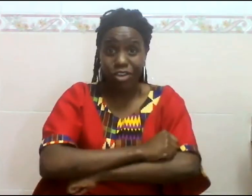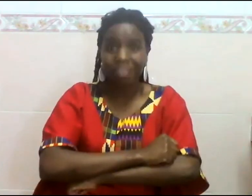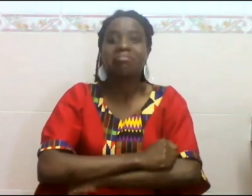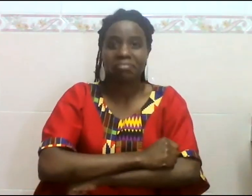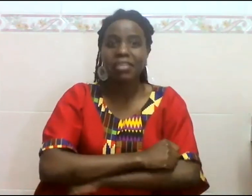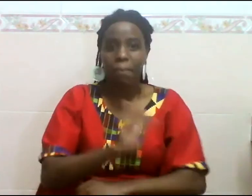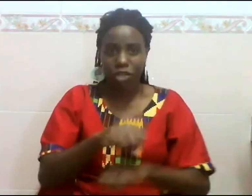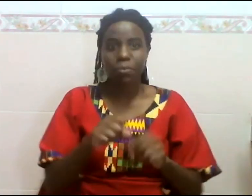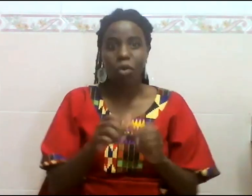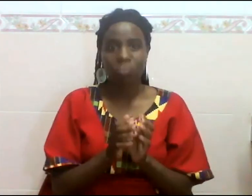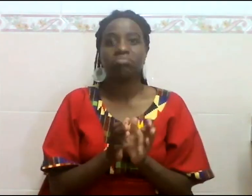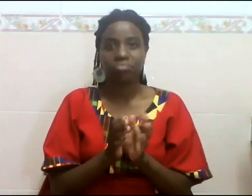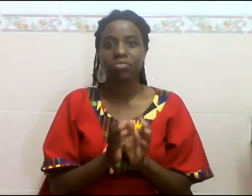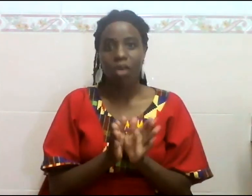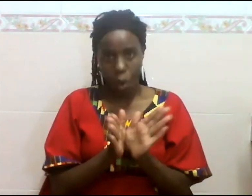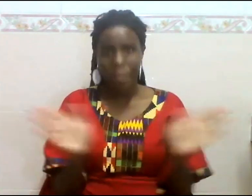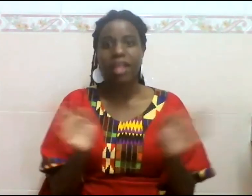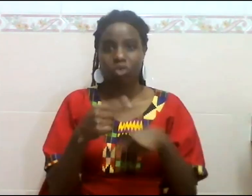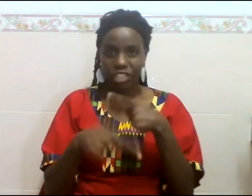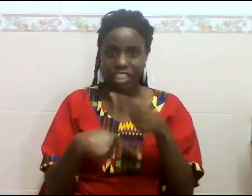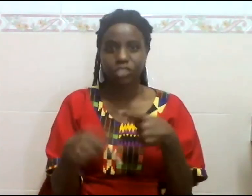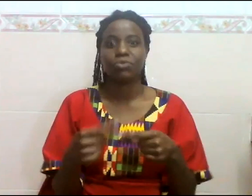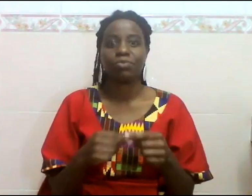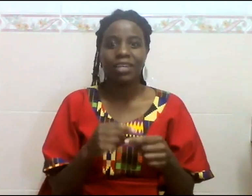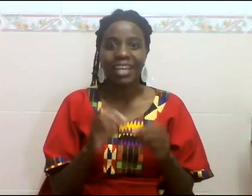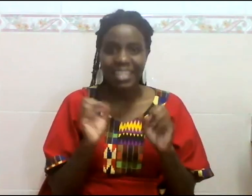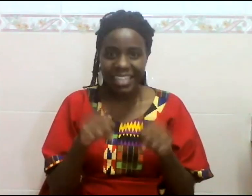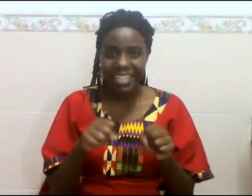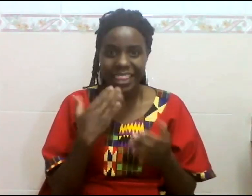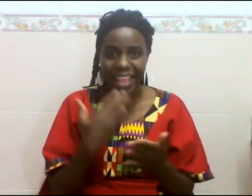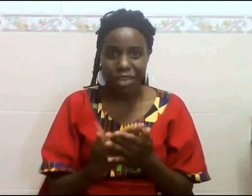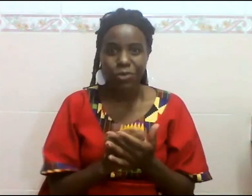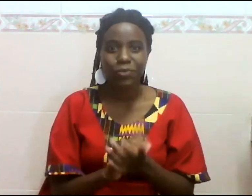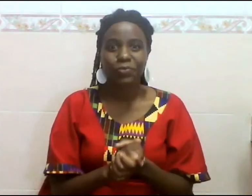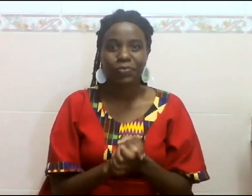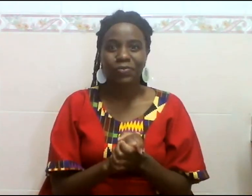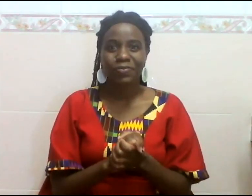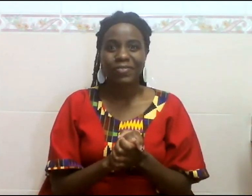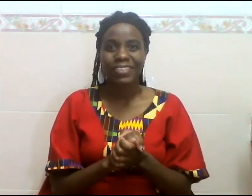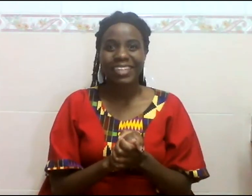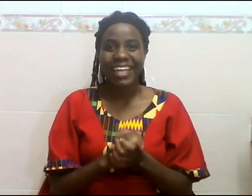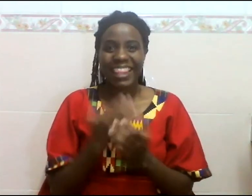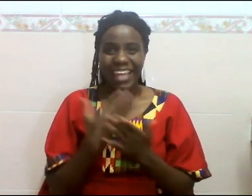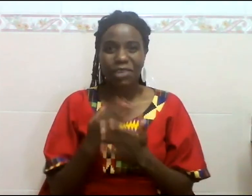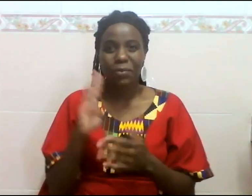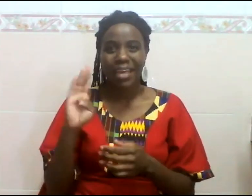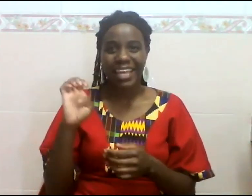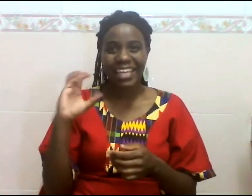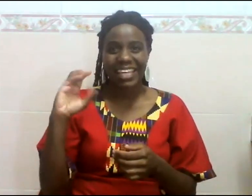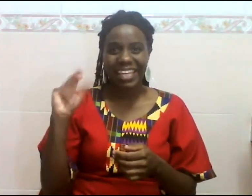open to do that. I think I can speak for everyone. Thanks, Becky. So we have the